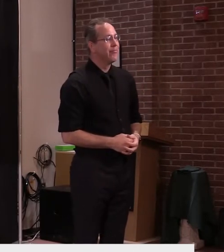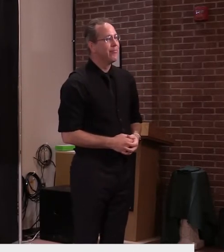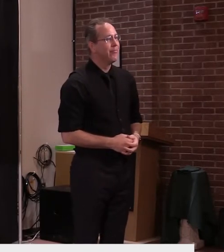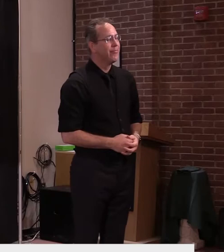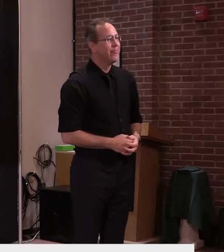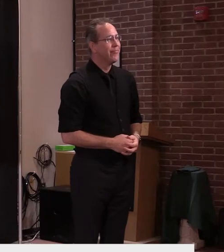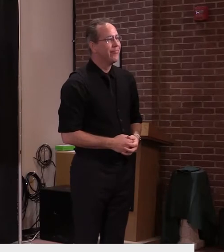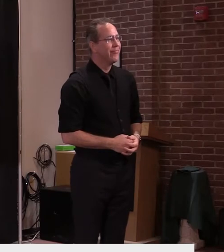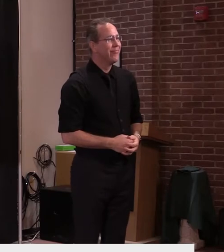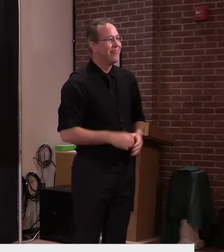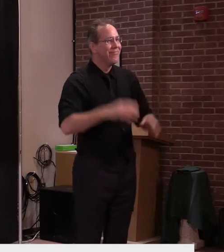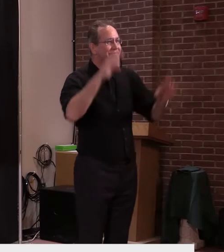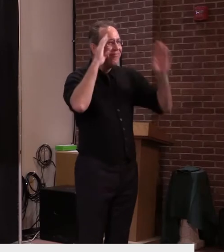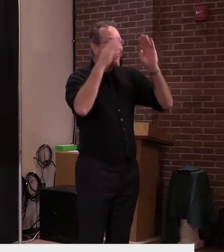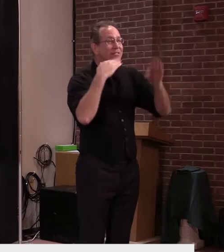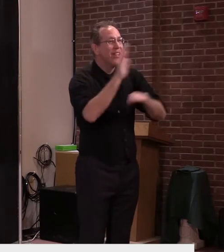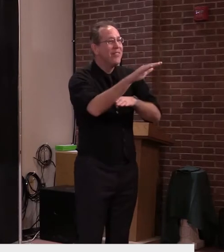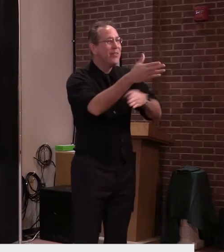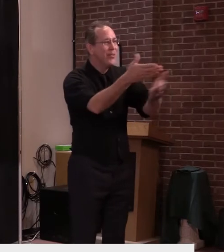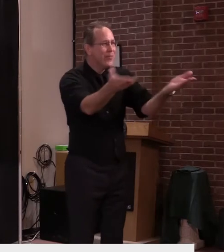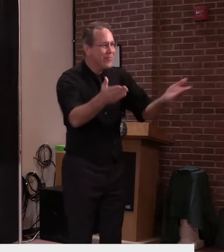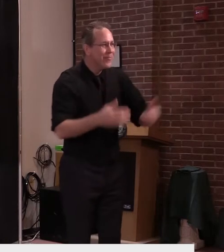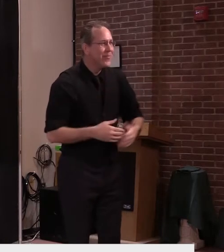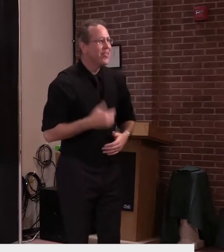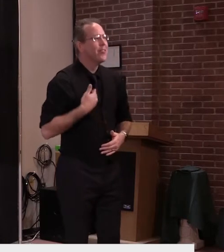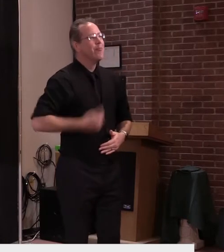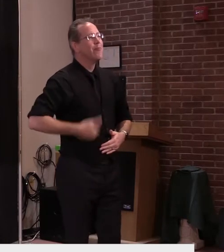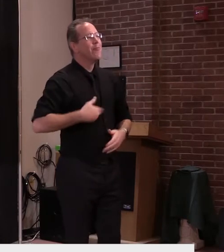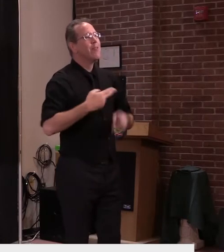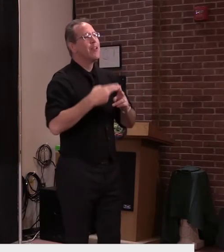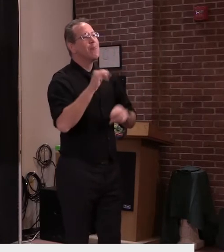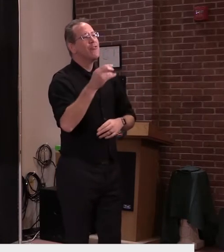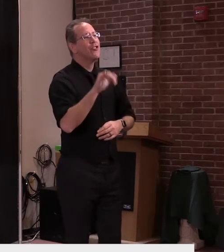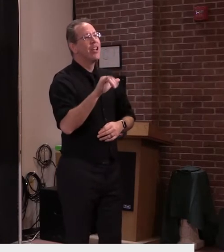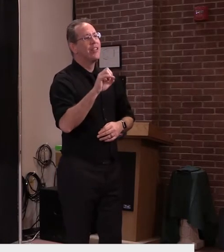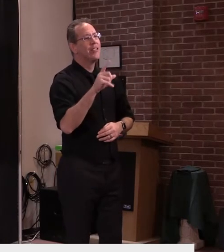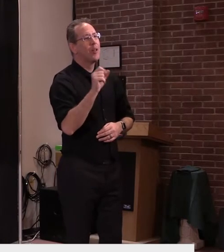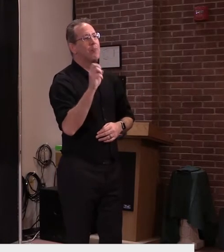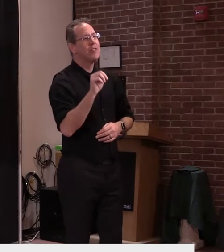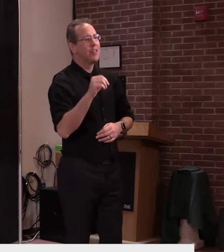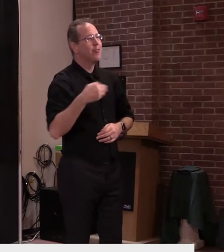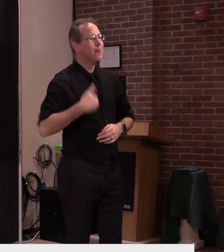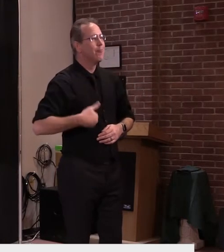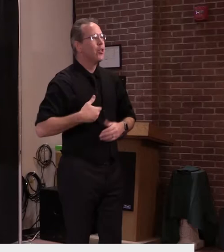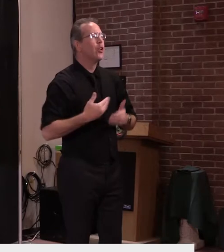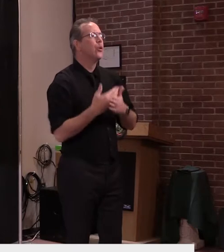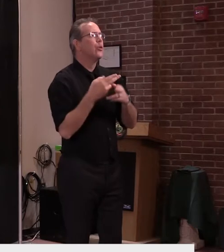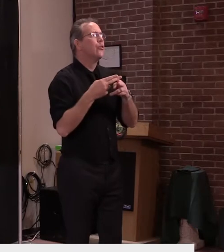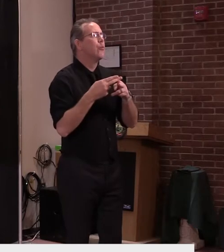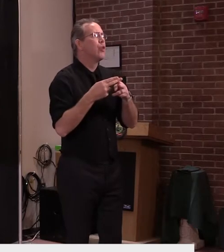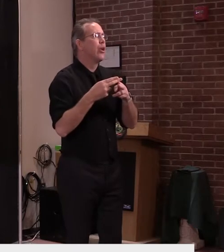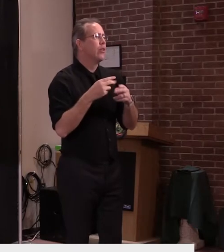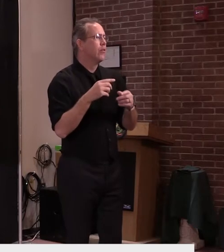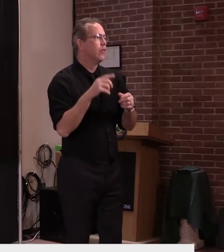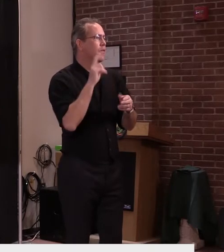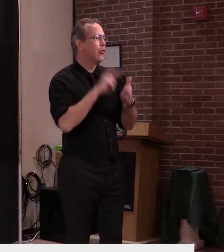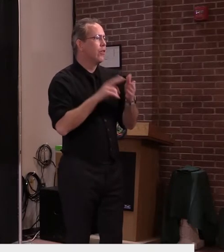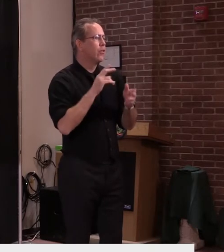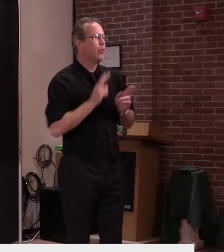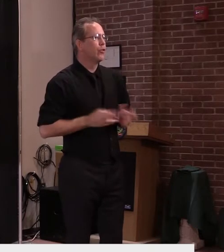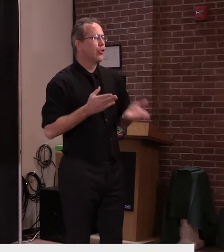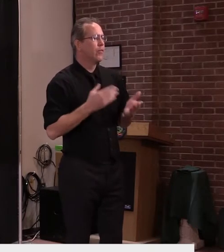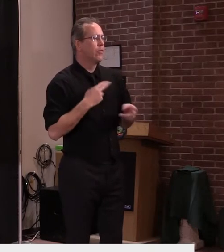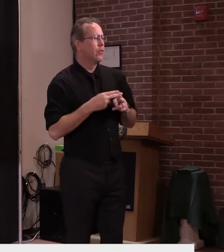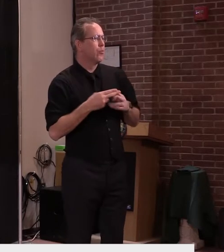Good afternoon. I'm Jenny Samuelson, the Interim Secretary of the Agency of Human Services. Today, I'll provide you a brief update